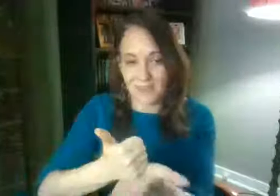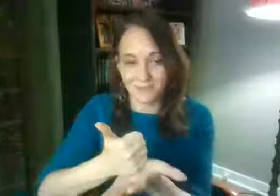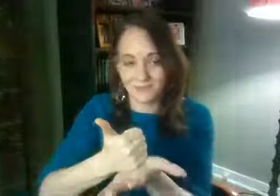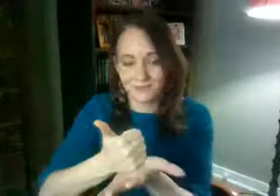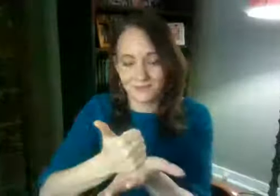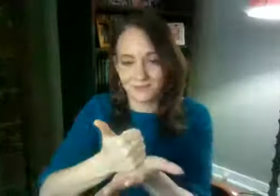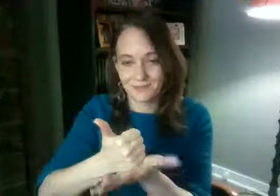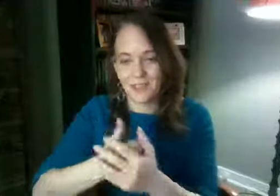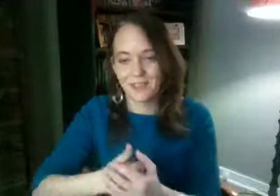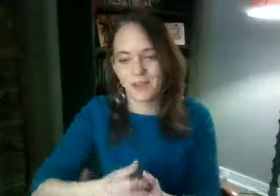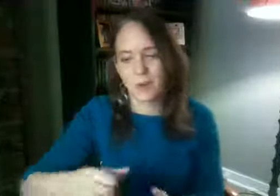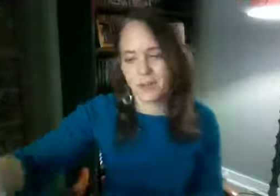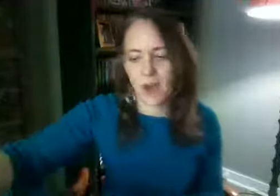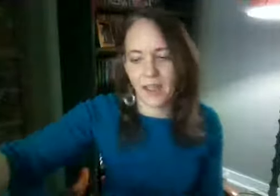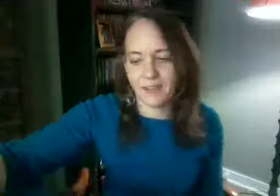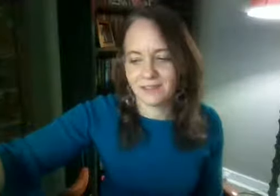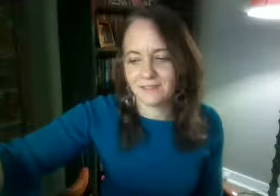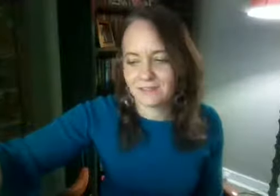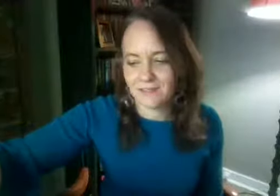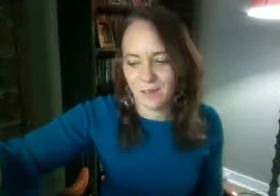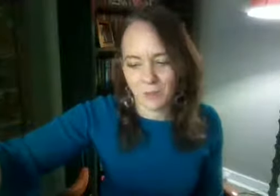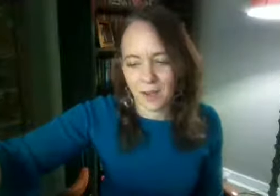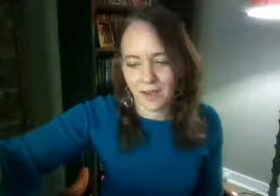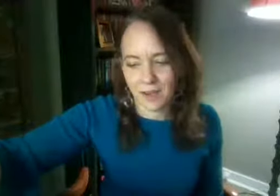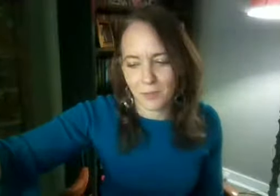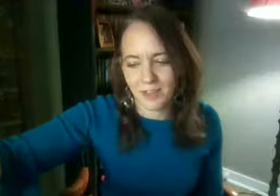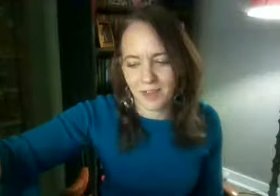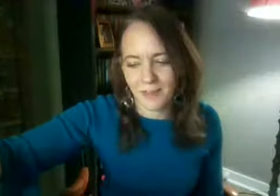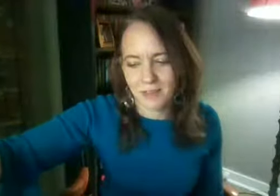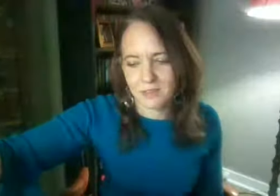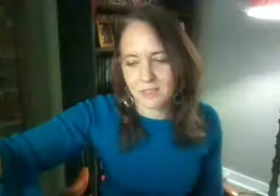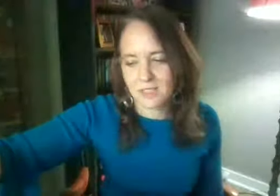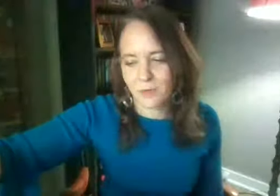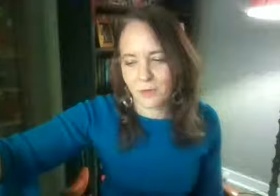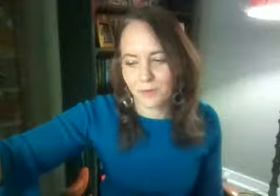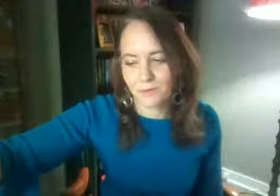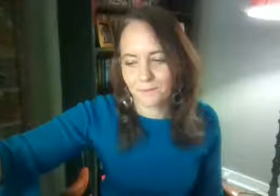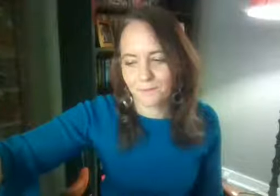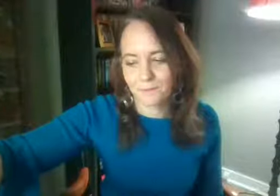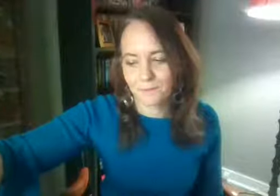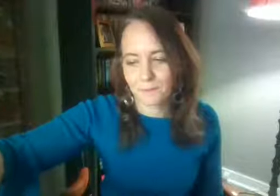amen. So we're going to try it, and then we're going to try it a couple more times. Stick with me.